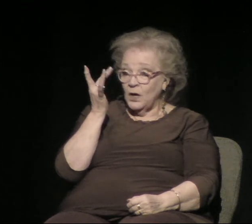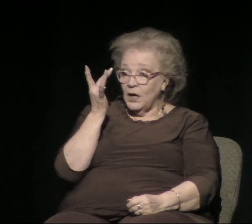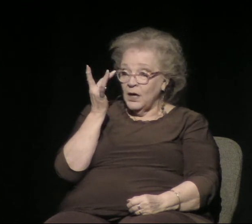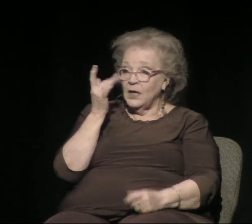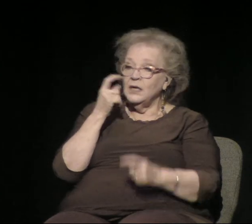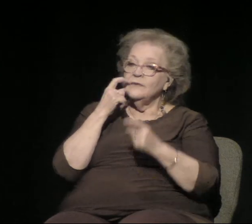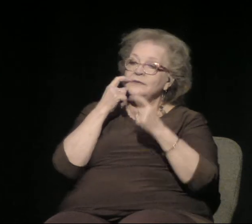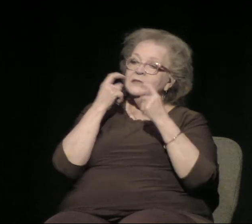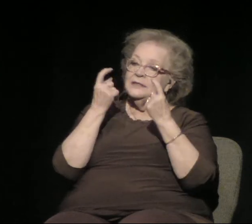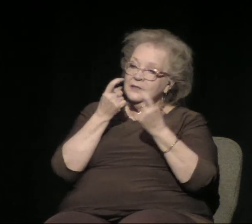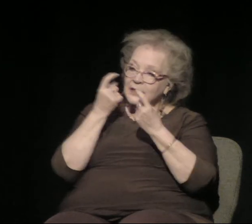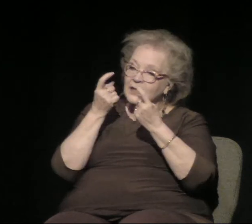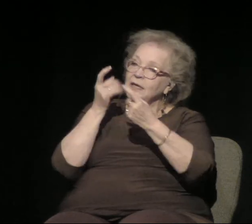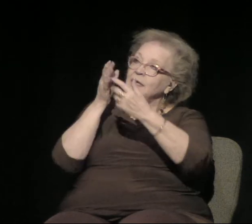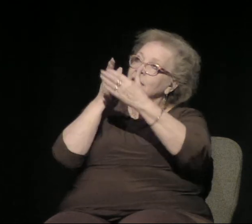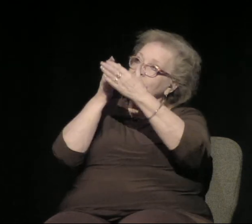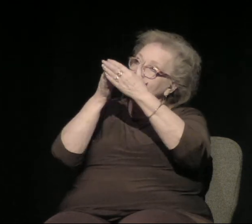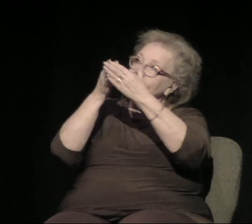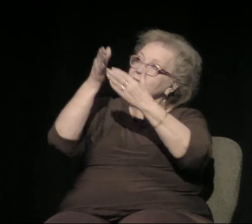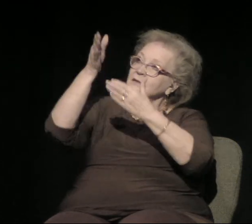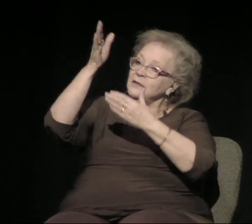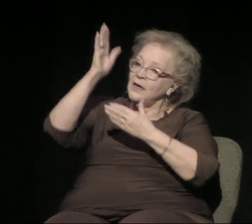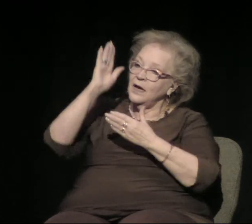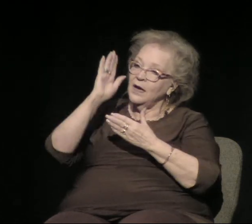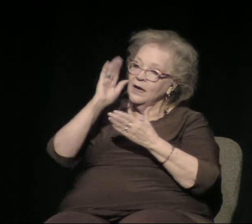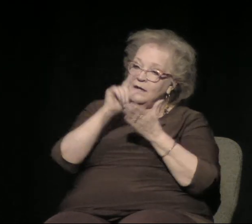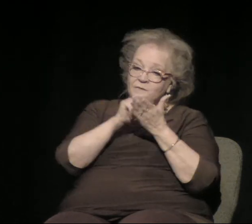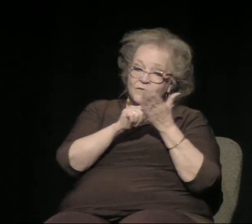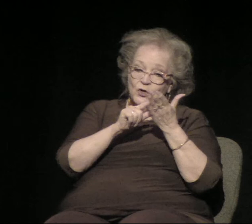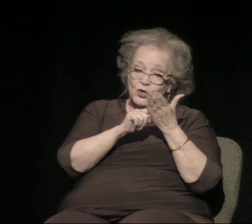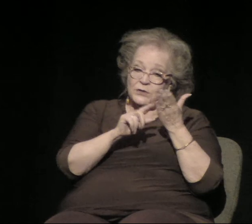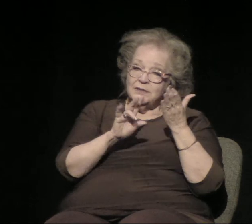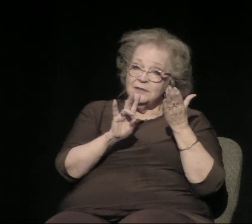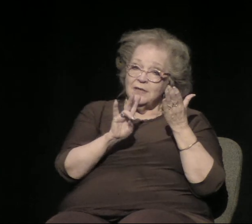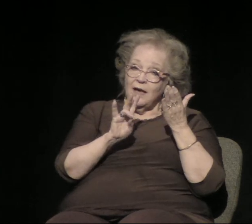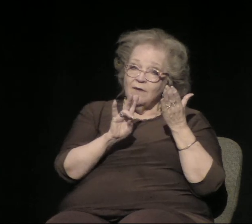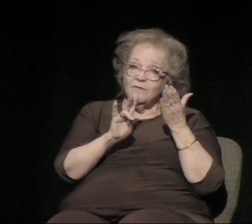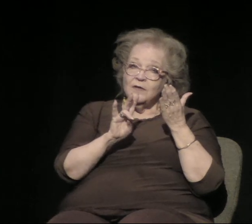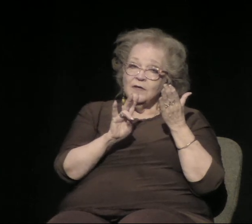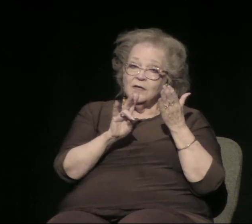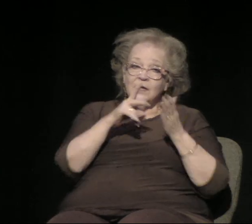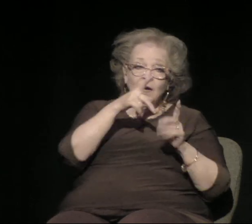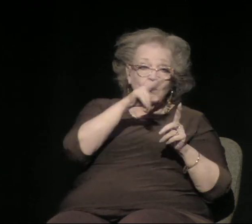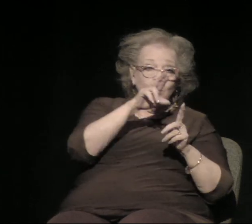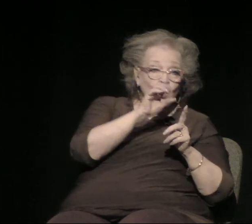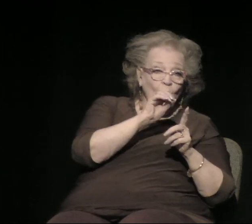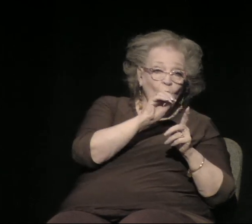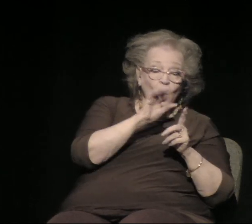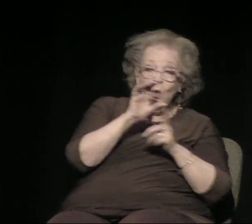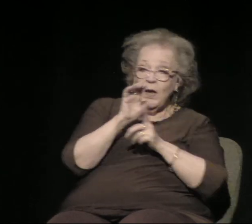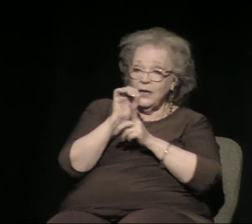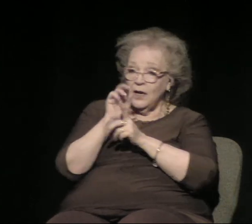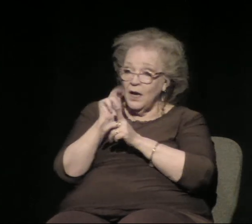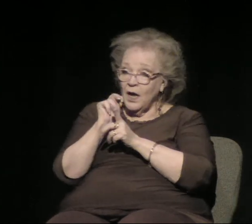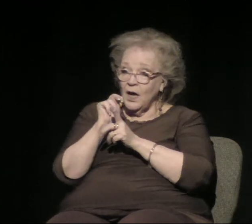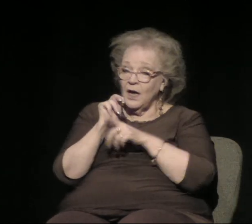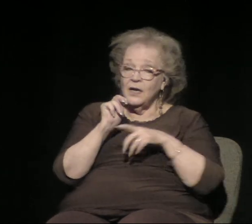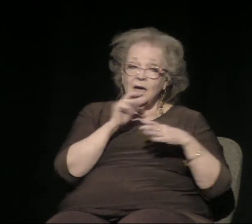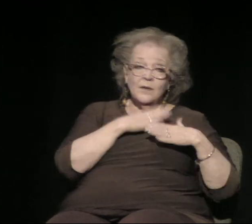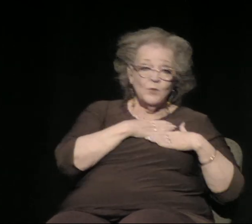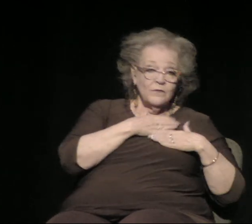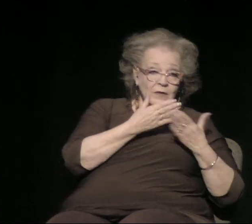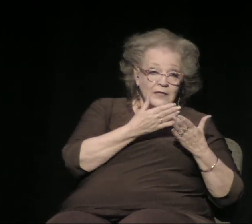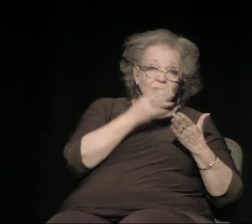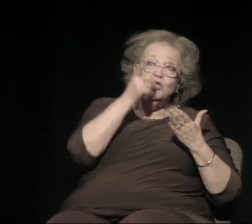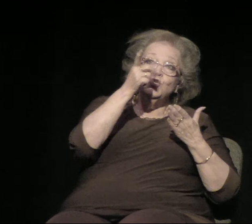sinned against you. Again, verse 7 contains a pro-con statement. Daniel issues a profession. Lord, you